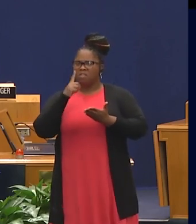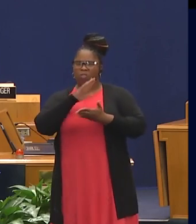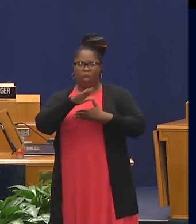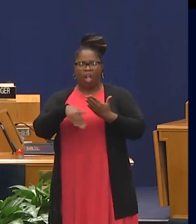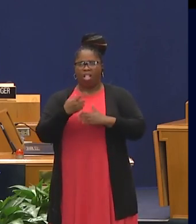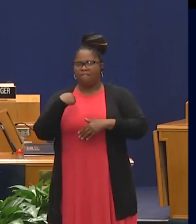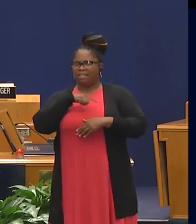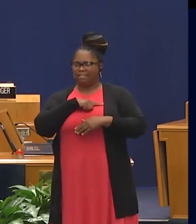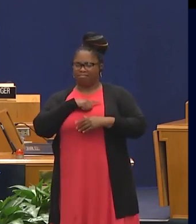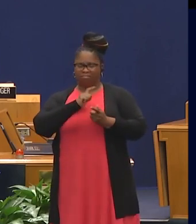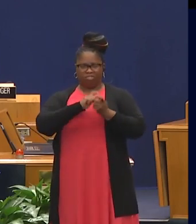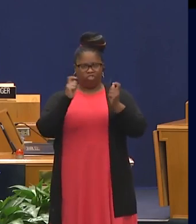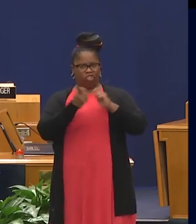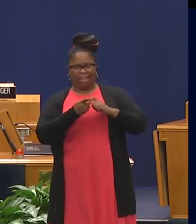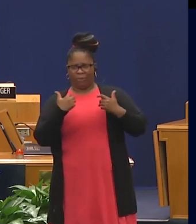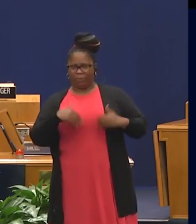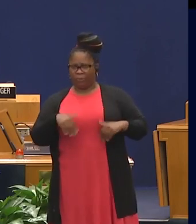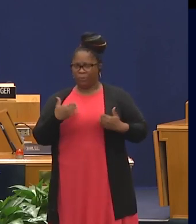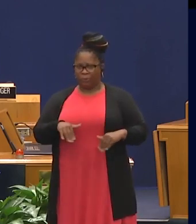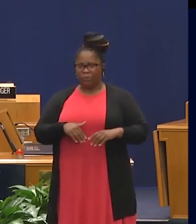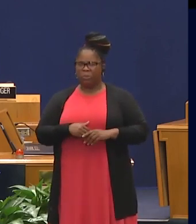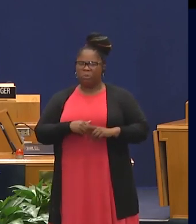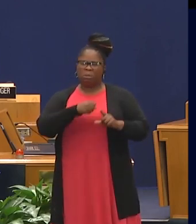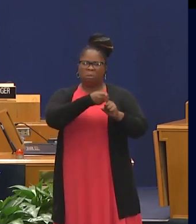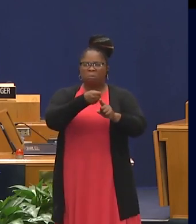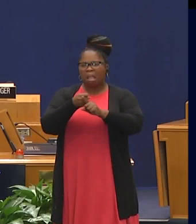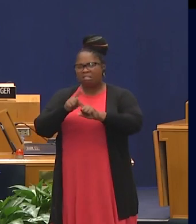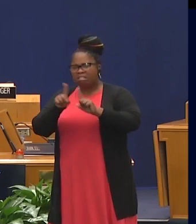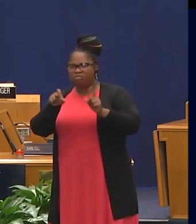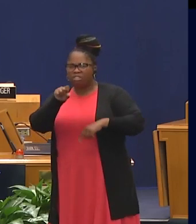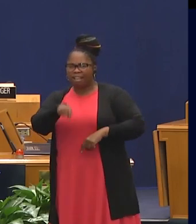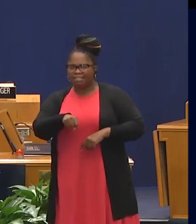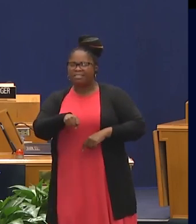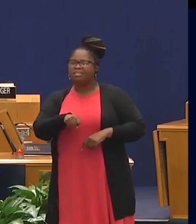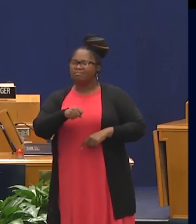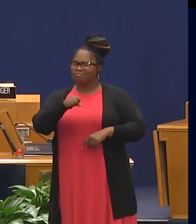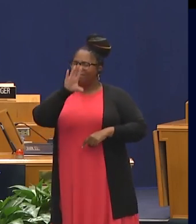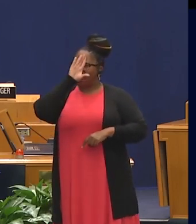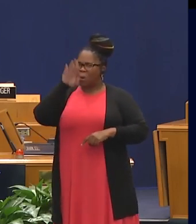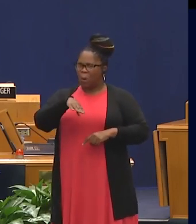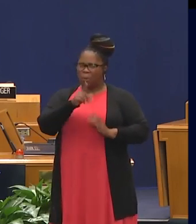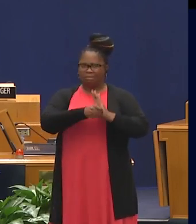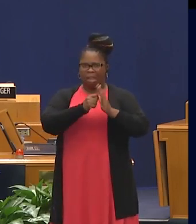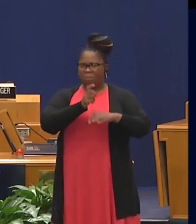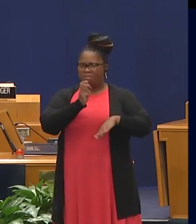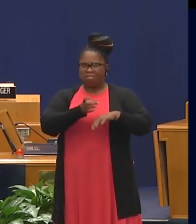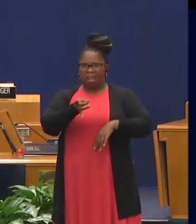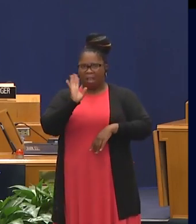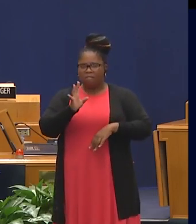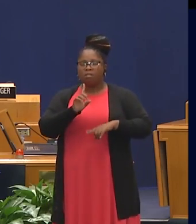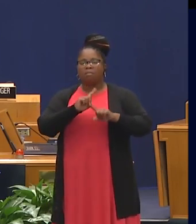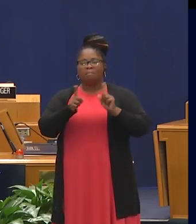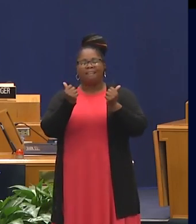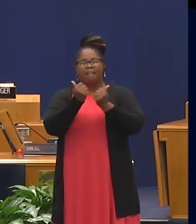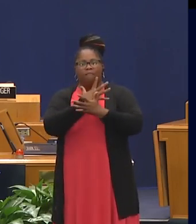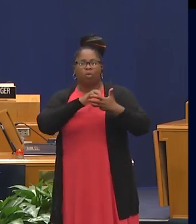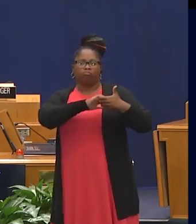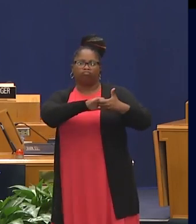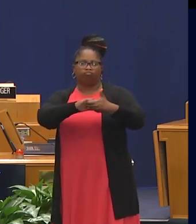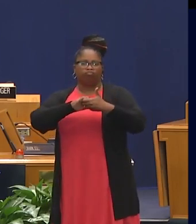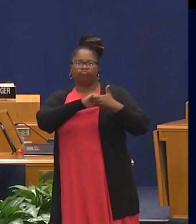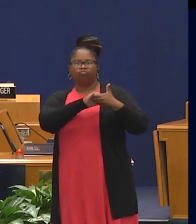ways. These times are tough, but I know that they're temporary, and we're in this together, as Supervisor Barger mentioned,